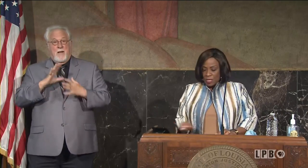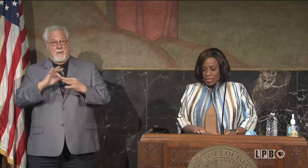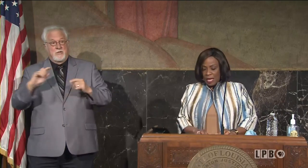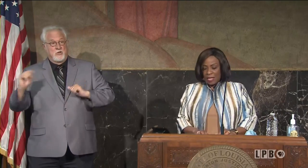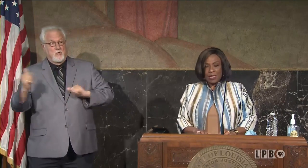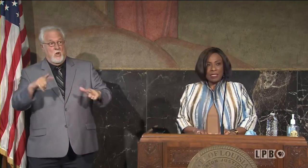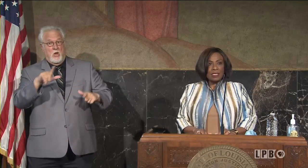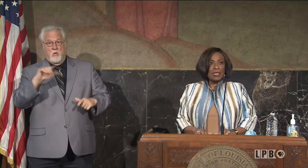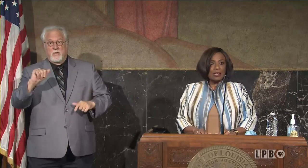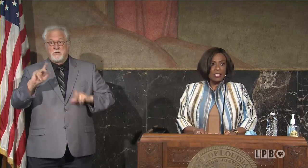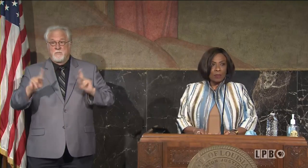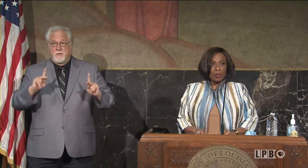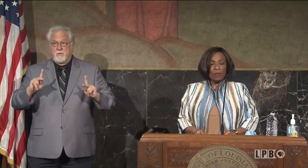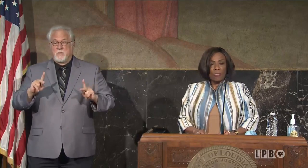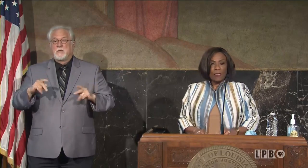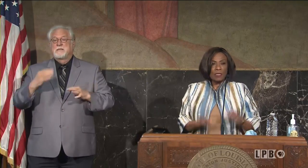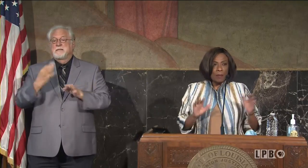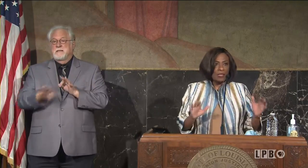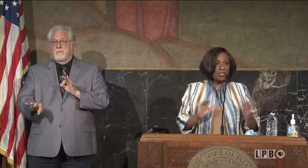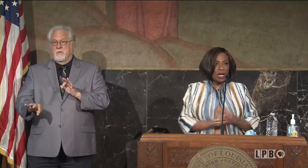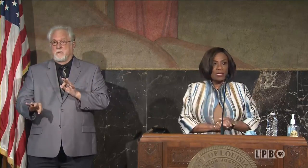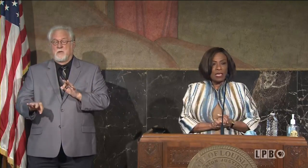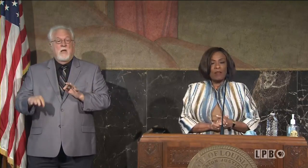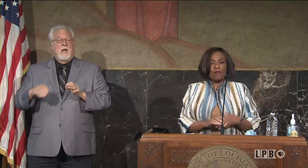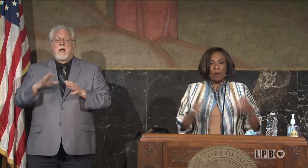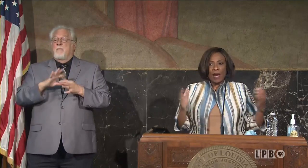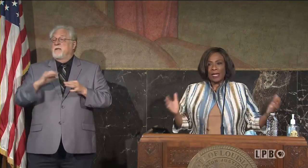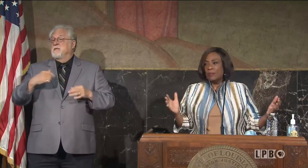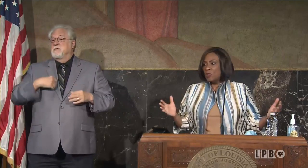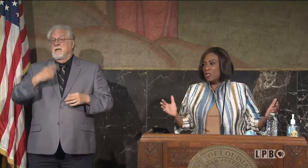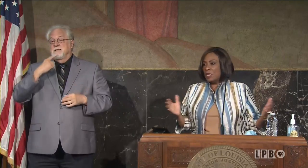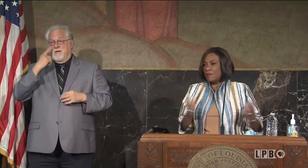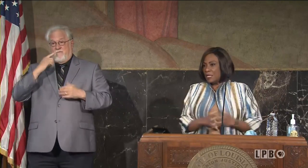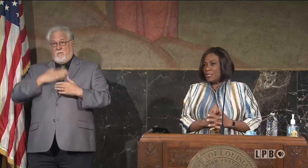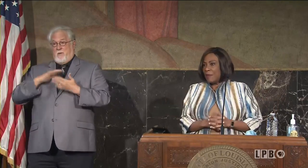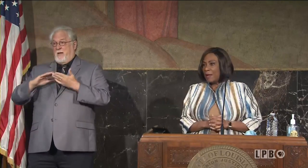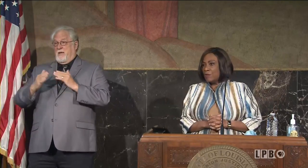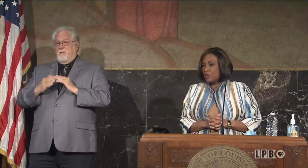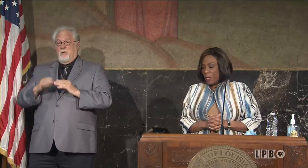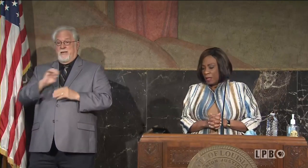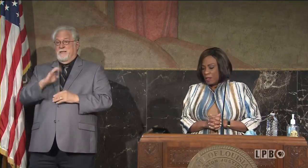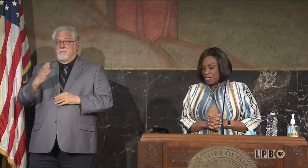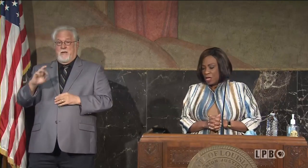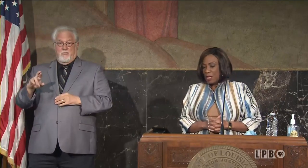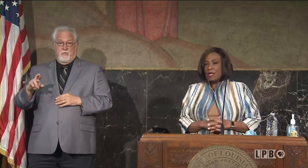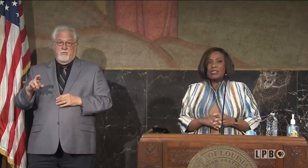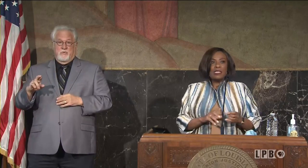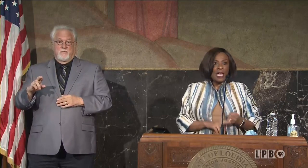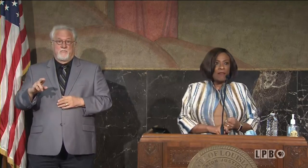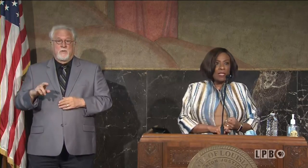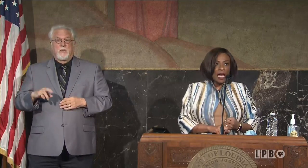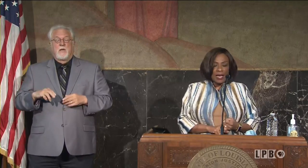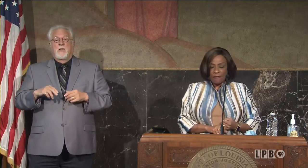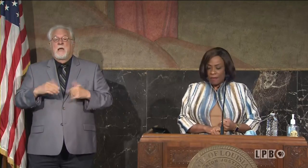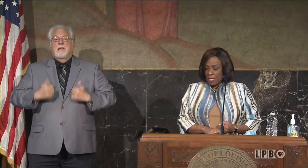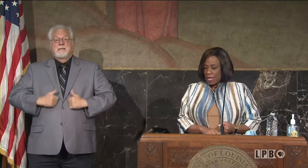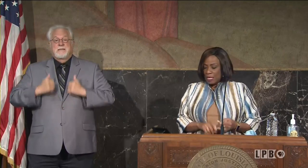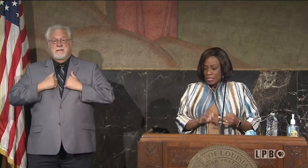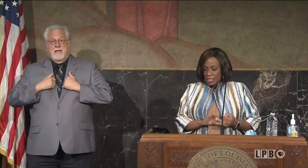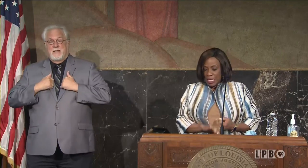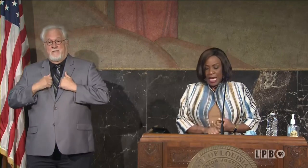all Louisianians is simple. It's a message I said for my community of East Baton Rouge Parish. Save a